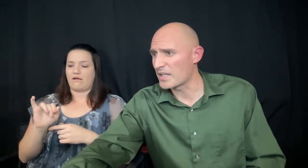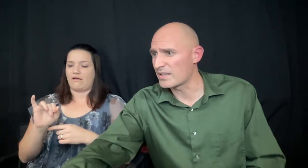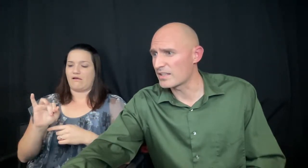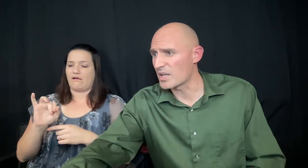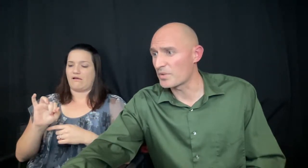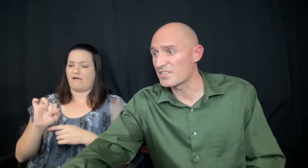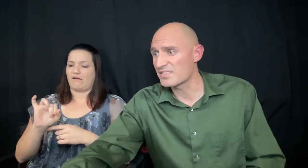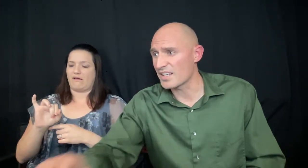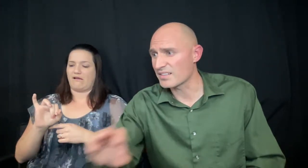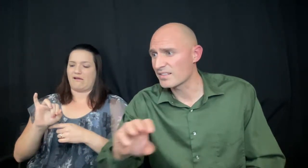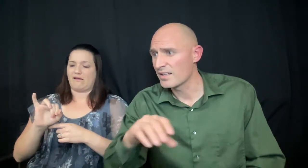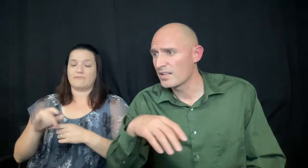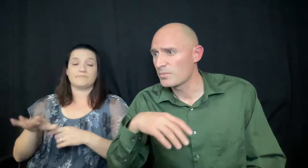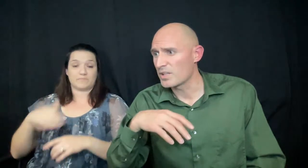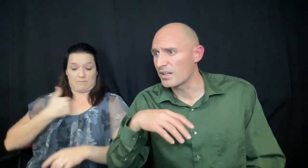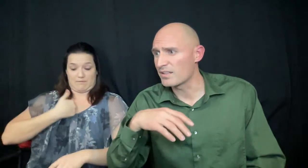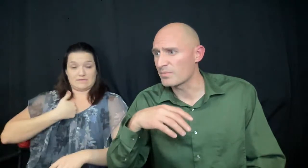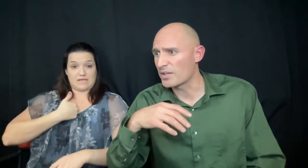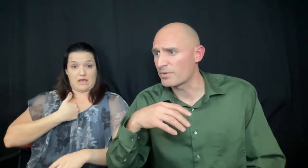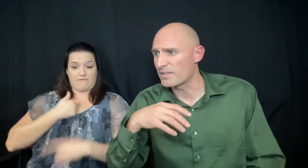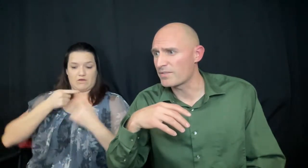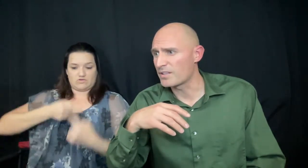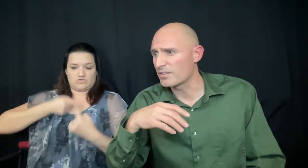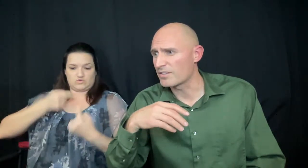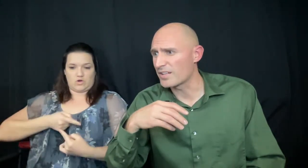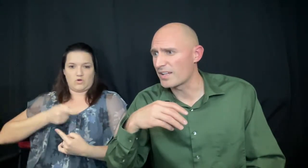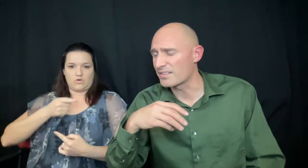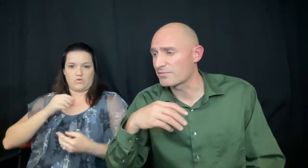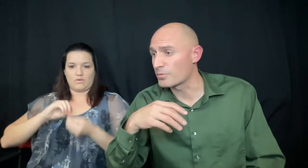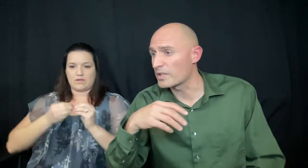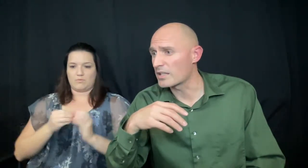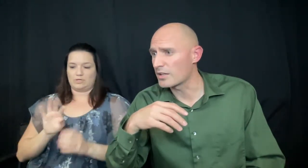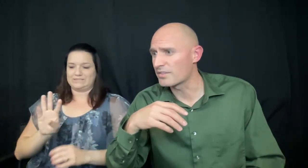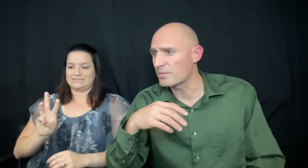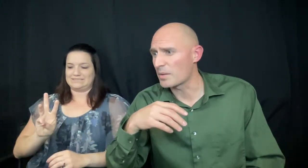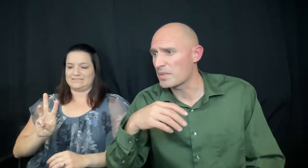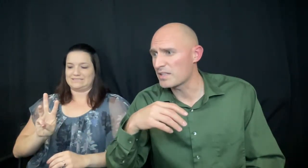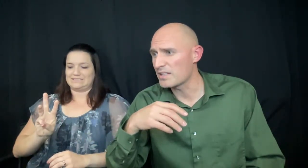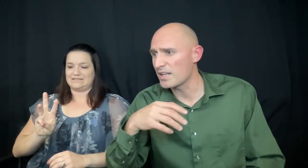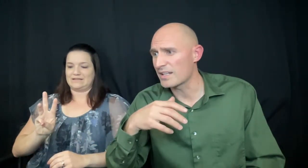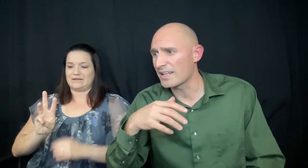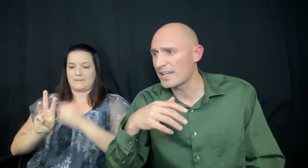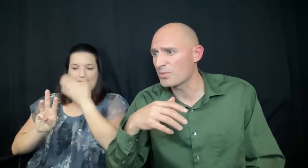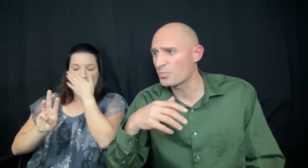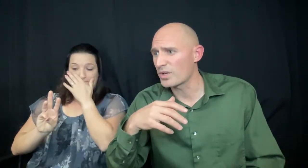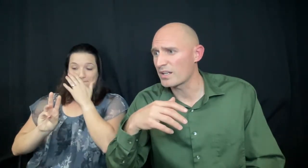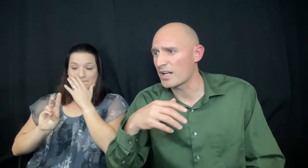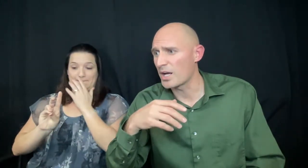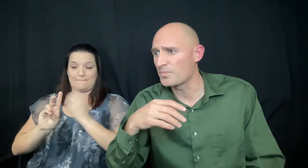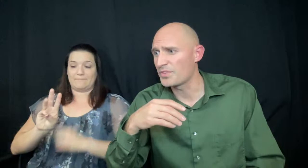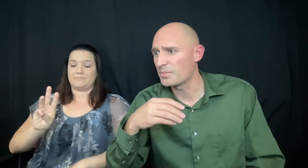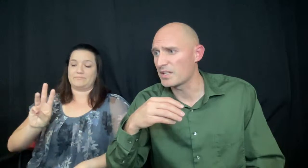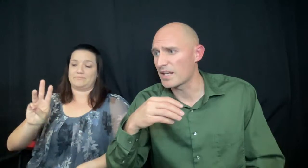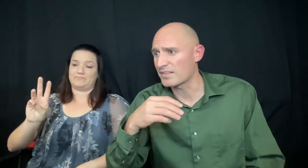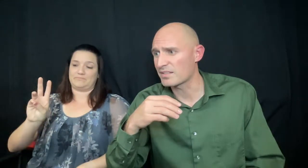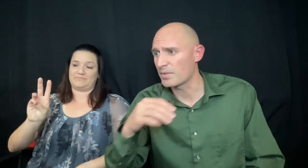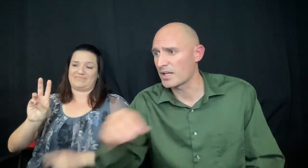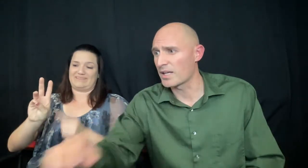the number 6 because my ring finger stays really close to my pinky and I can't bring it up to be next to my